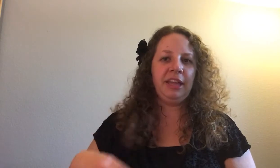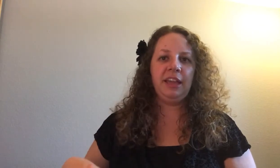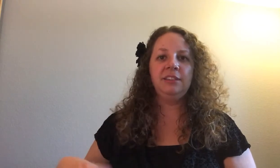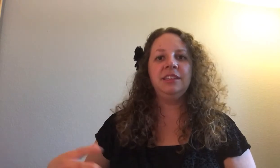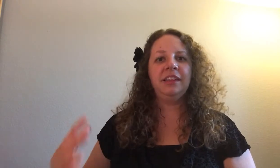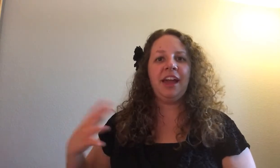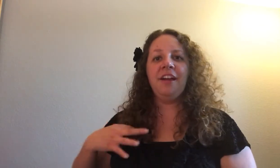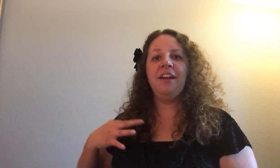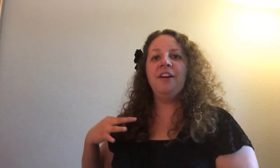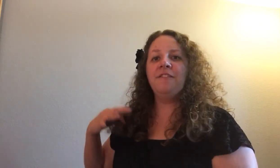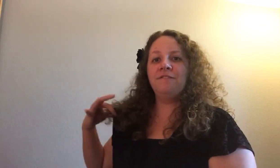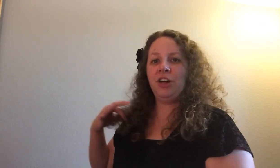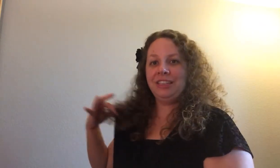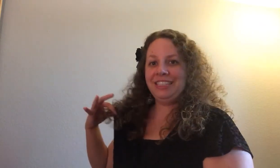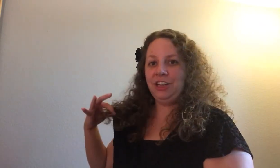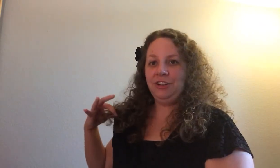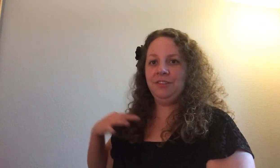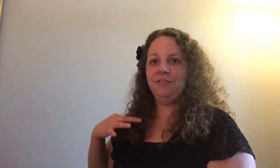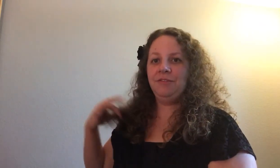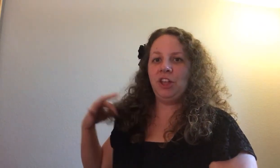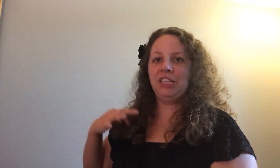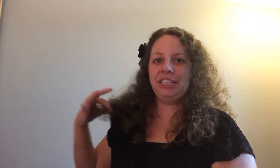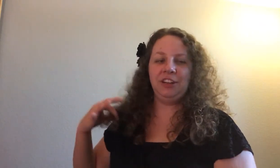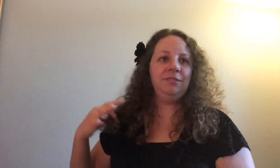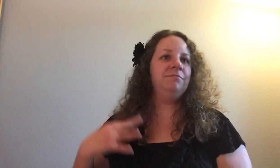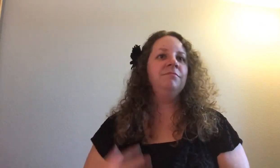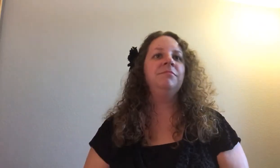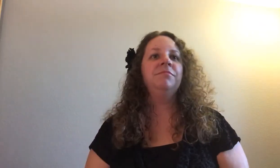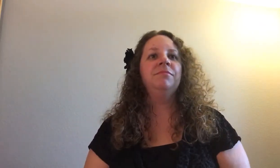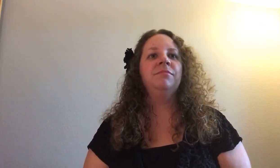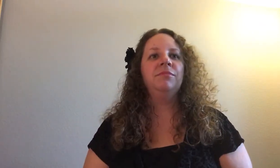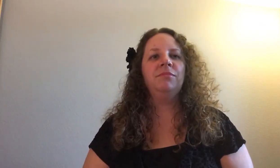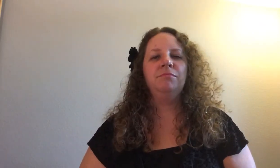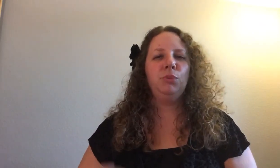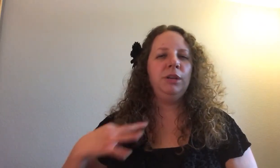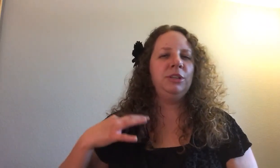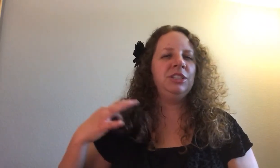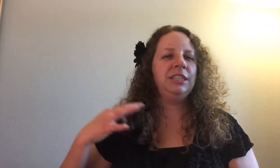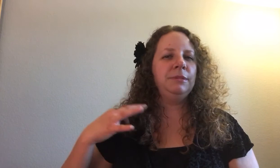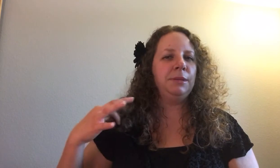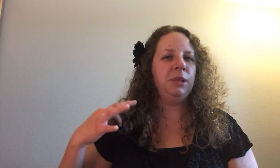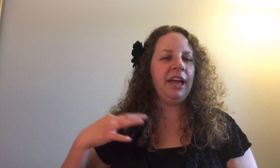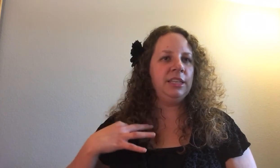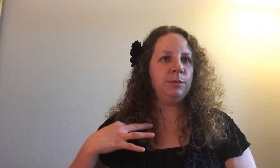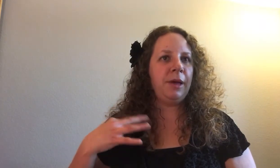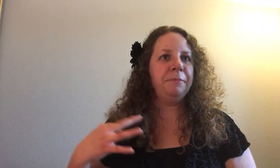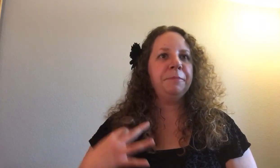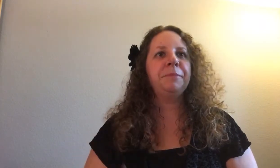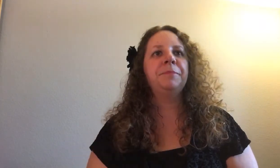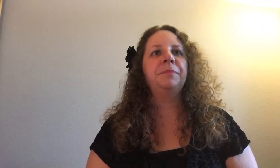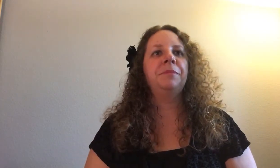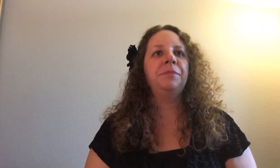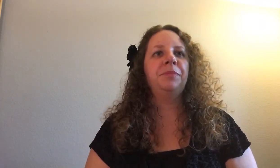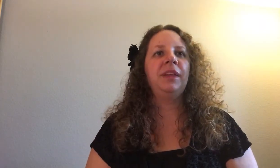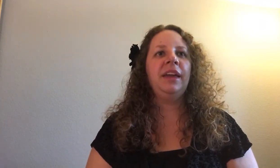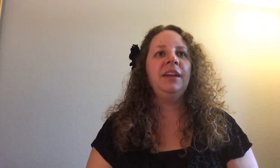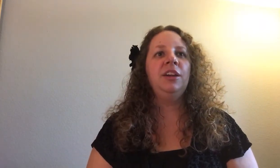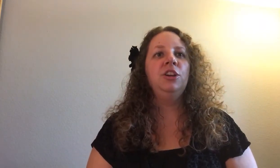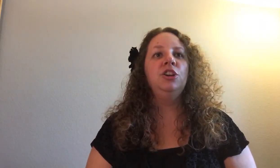case. Okay, volunteer, volunteer. Pretty much the same as apply as well. Okay.